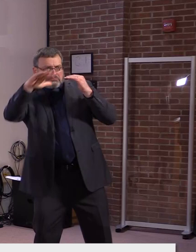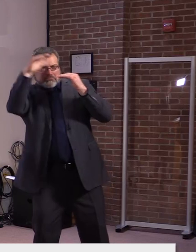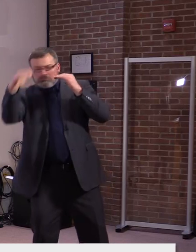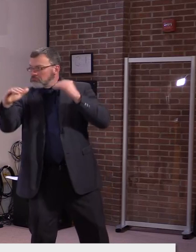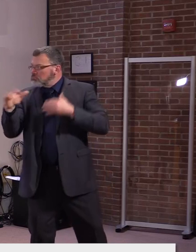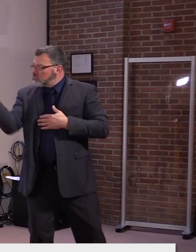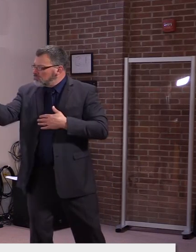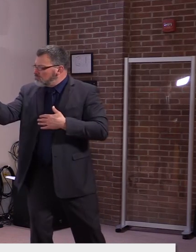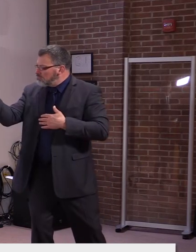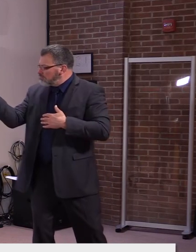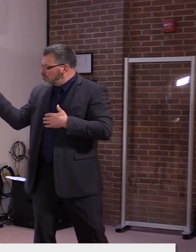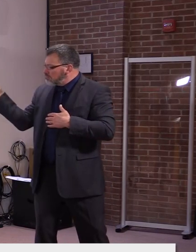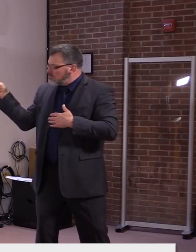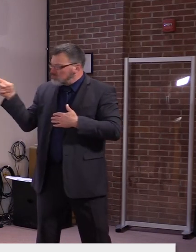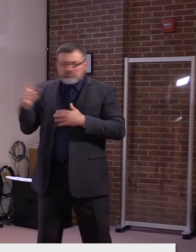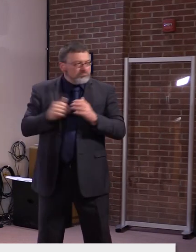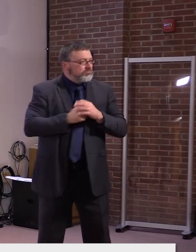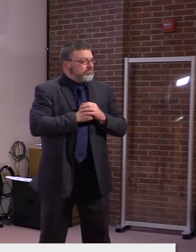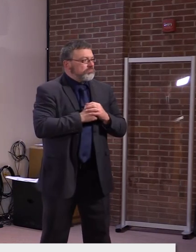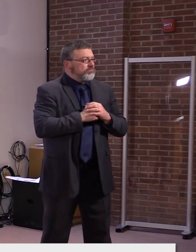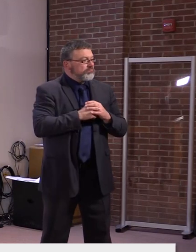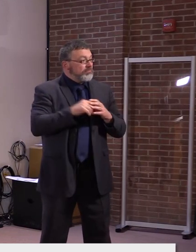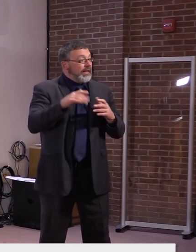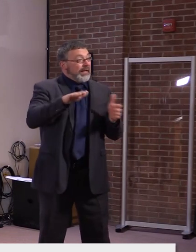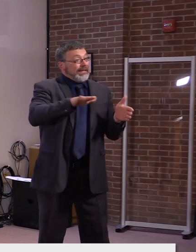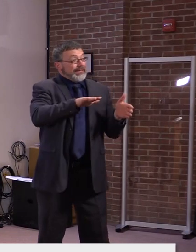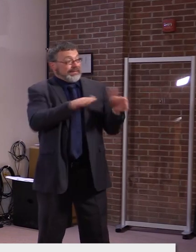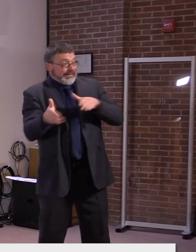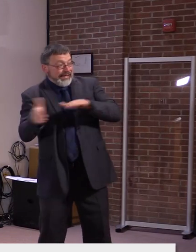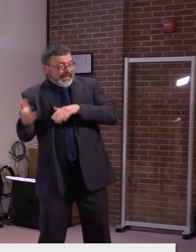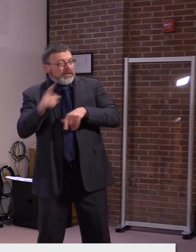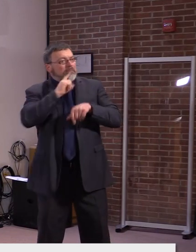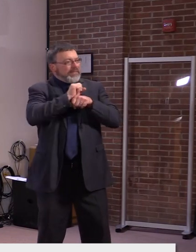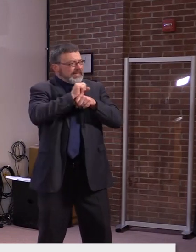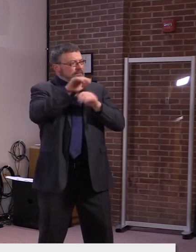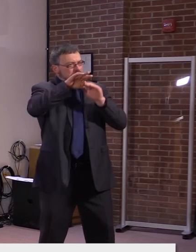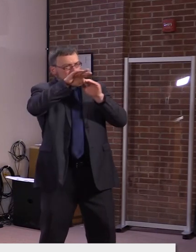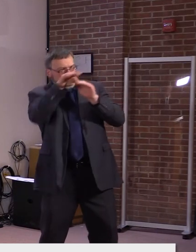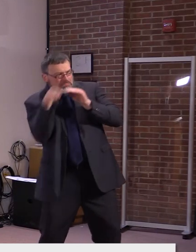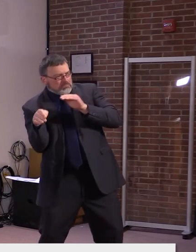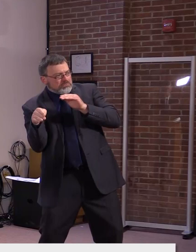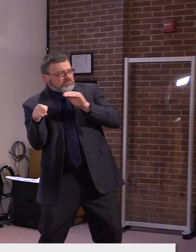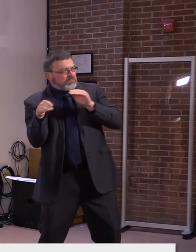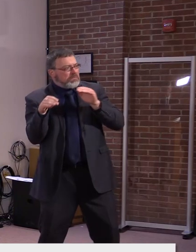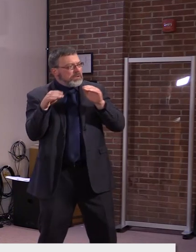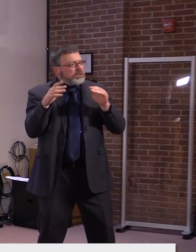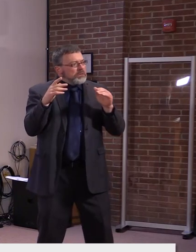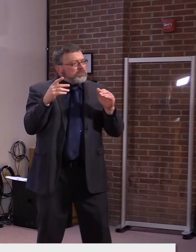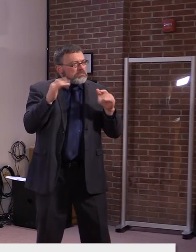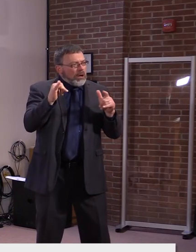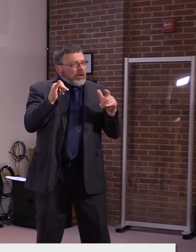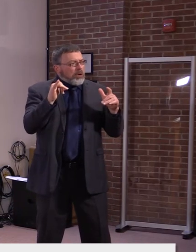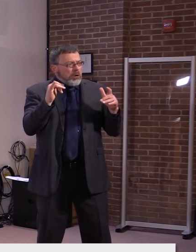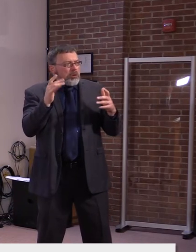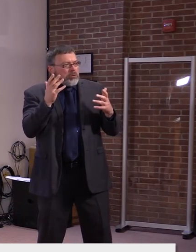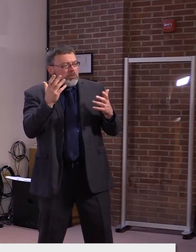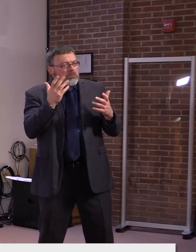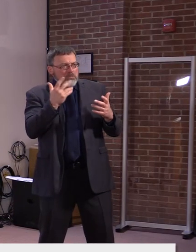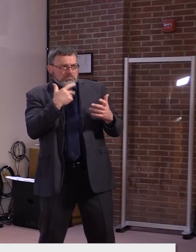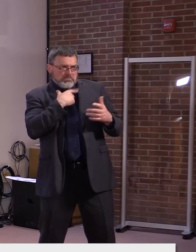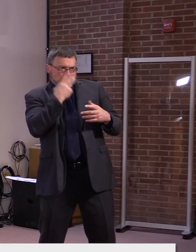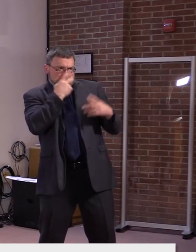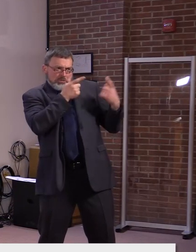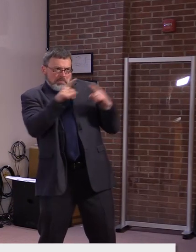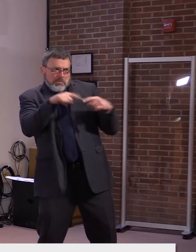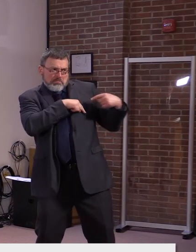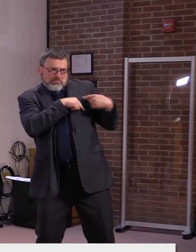down a bit, but with cases and hospitalizations improving, certainly a good trend across the country. Also a good trend across the